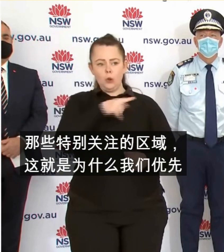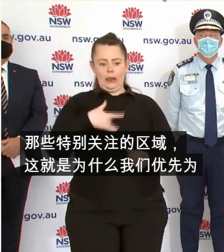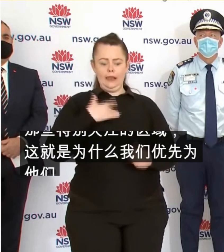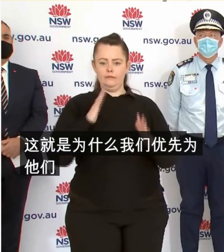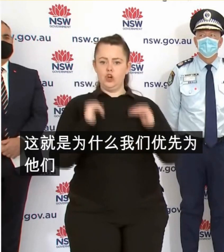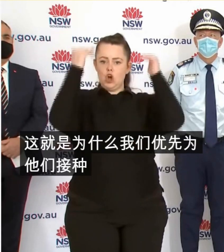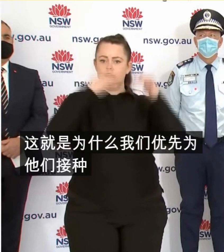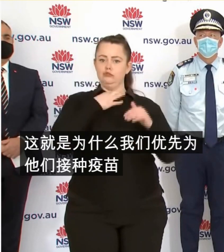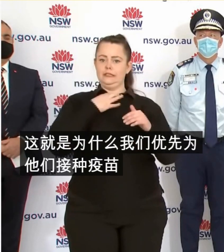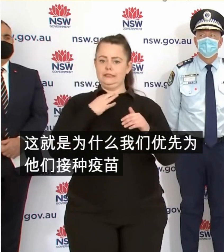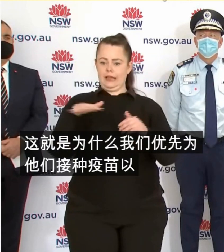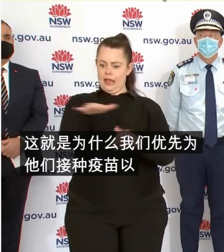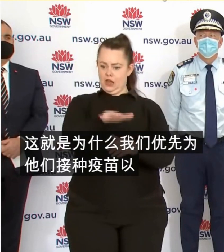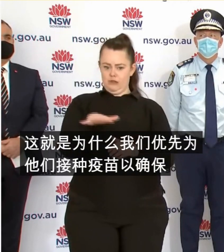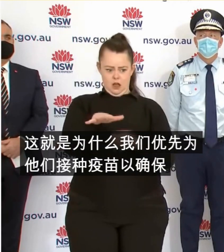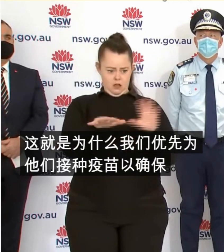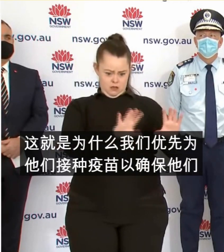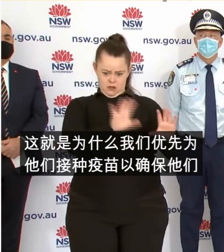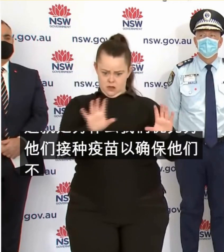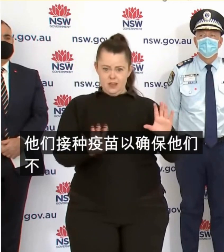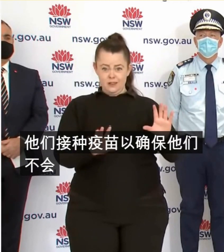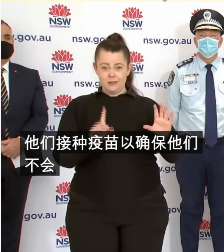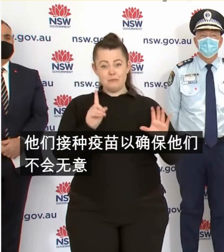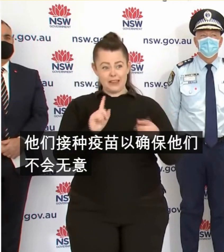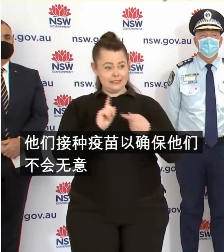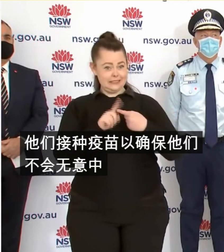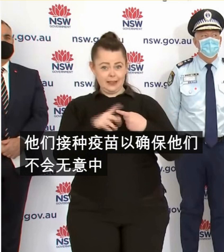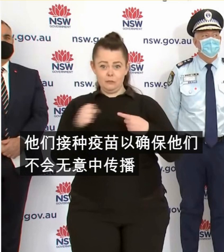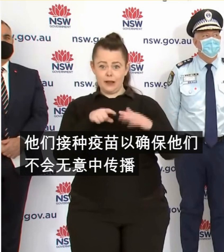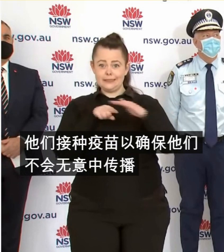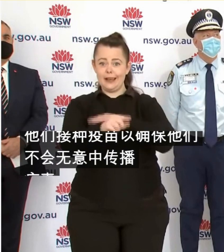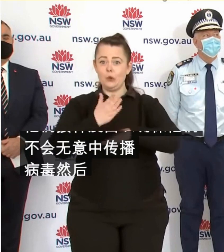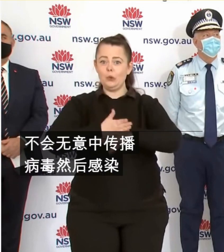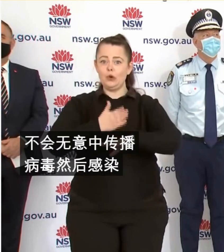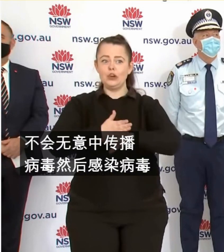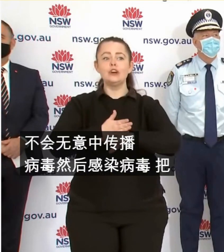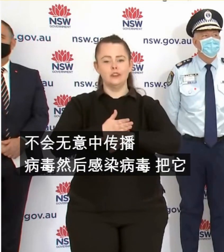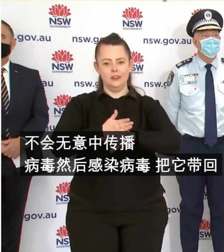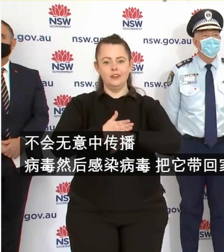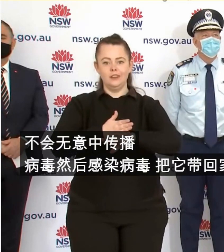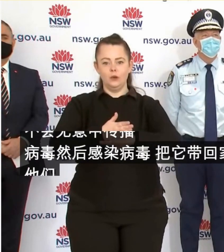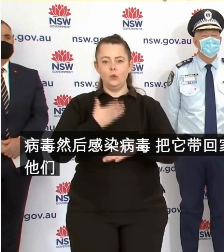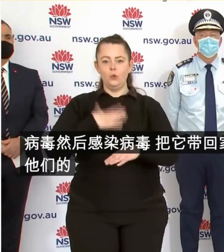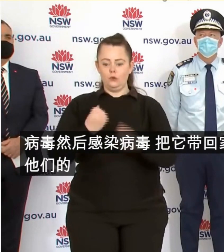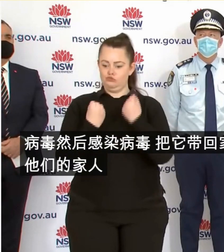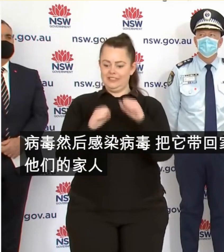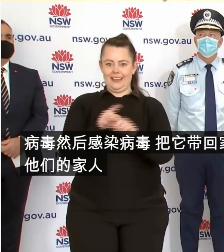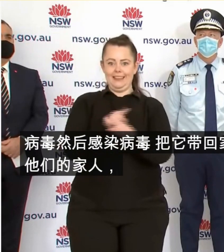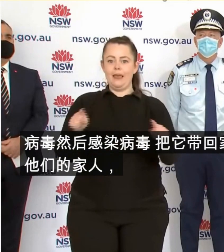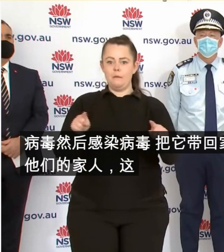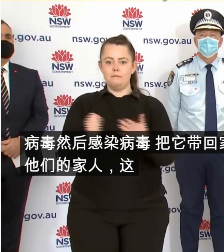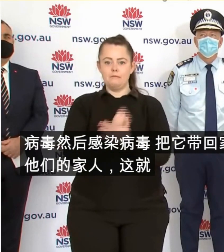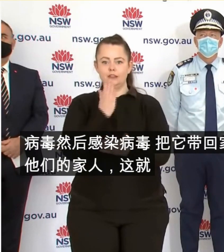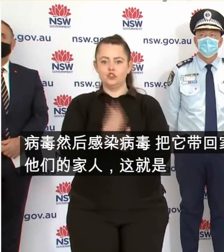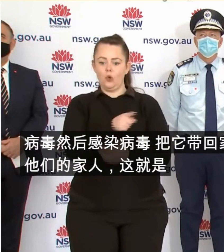we're making a priority to vaccinate them, to make sure that they don't unintentionally spread the virus, get the virus, and then take it home to their